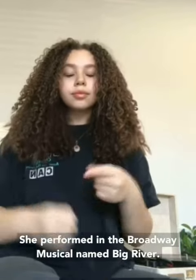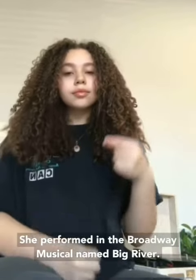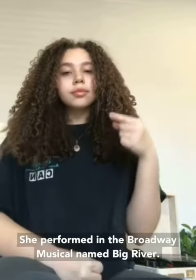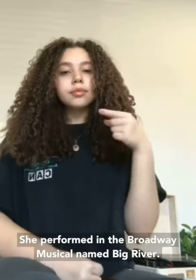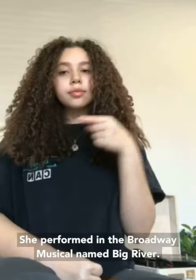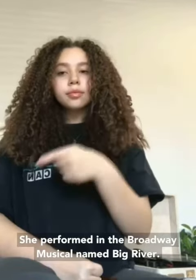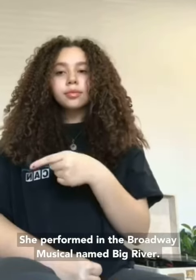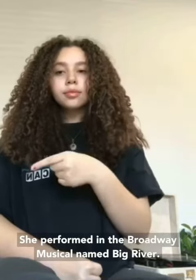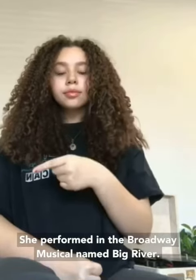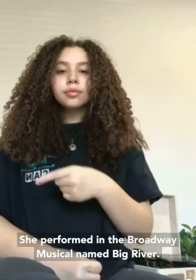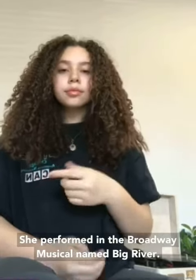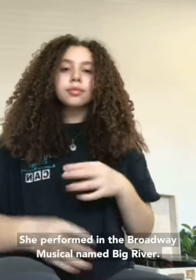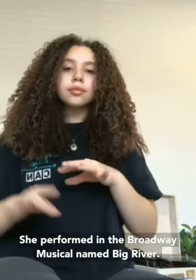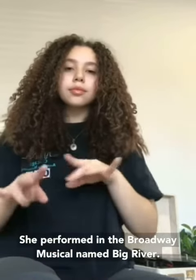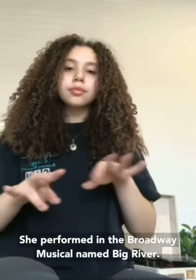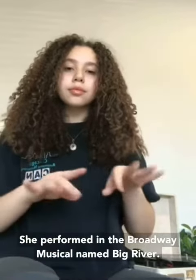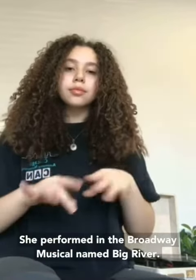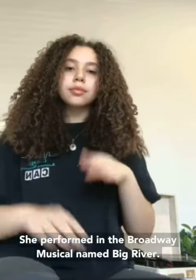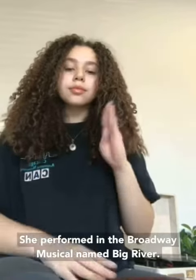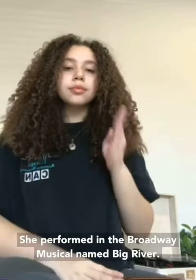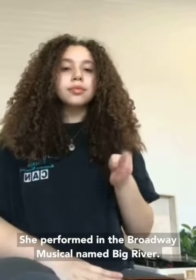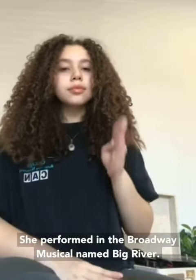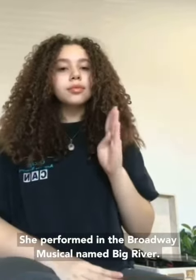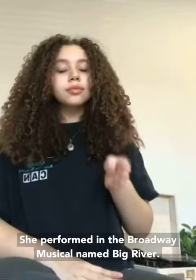She performed in the Broadway musical named Big River.